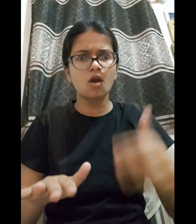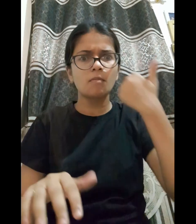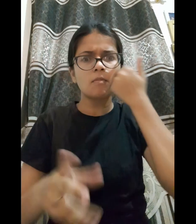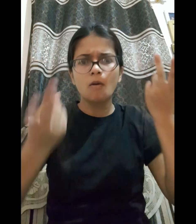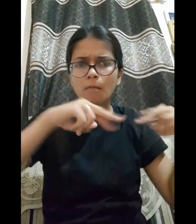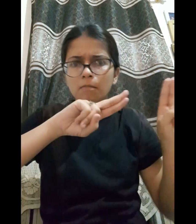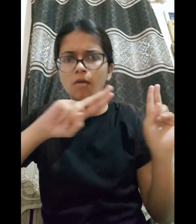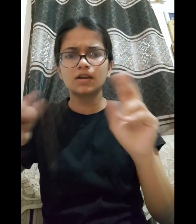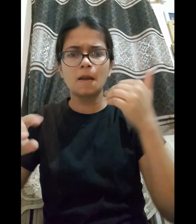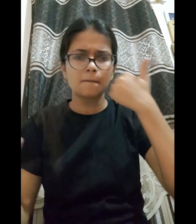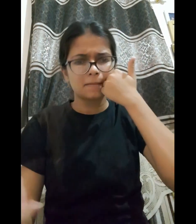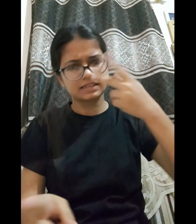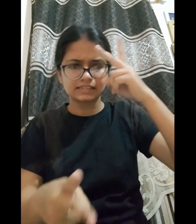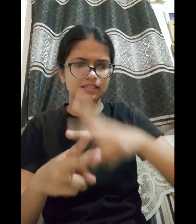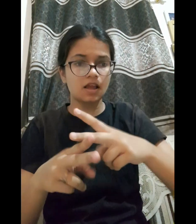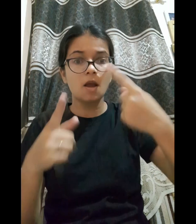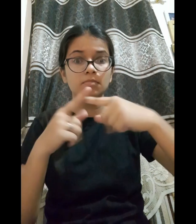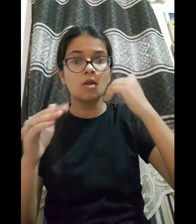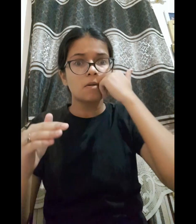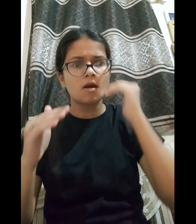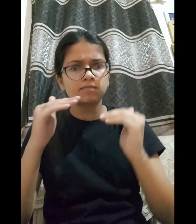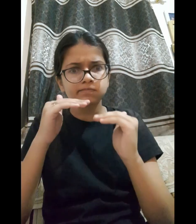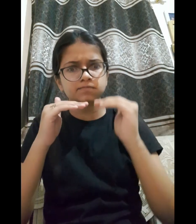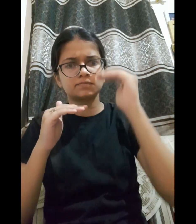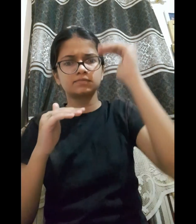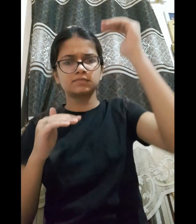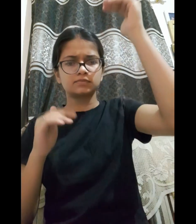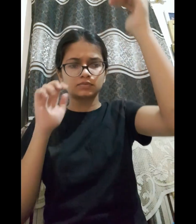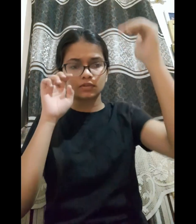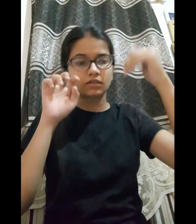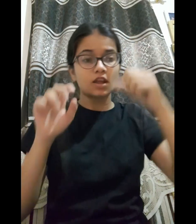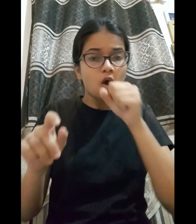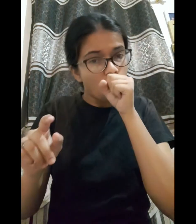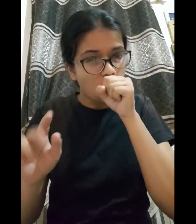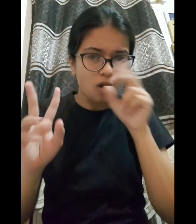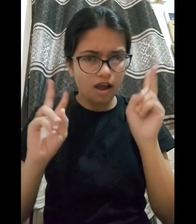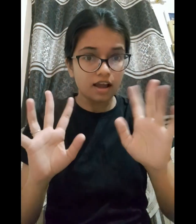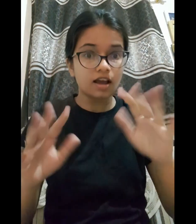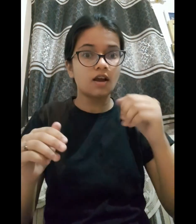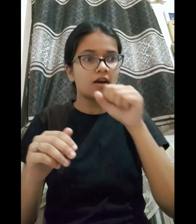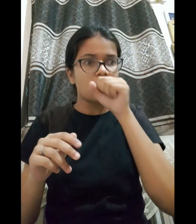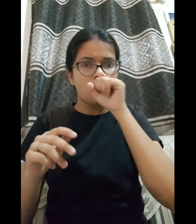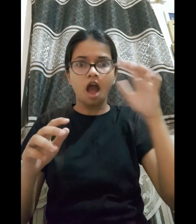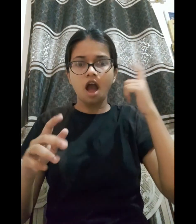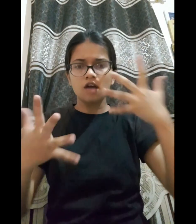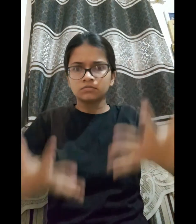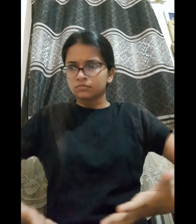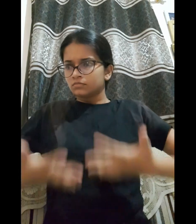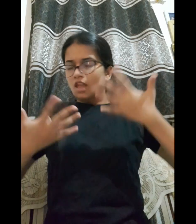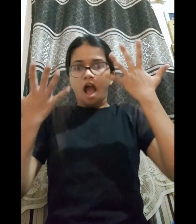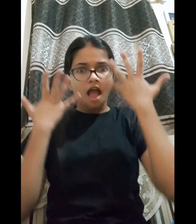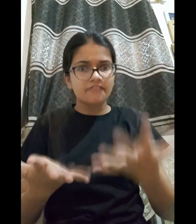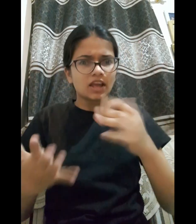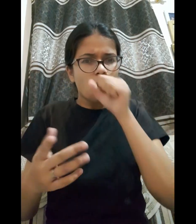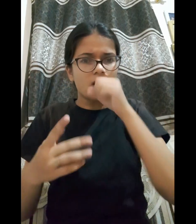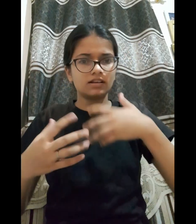Or fever was there, it becomes a higher degree of fever. Cough was there, then you have a deep hacking